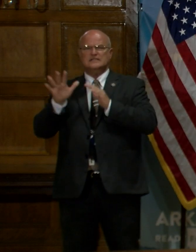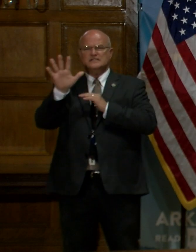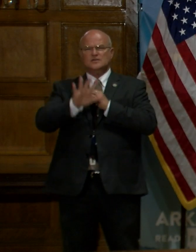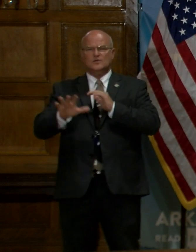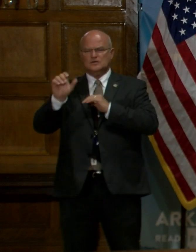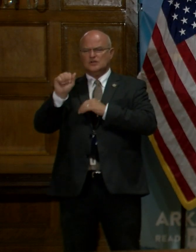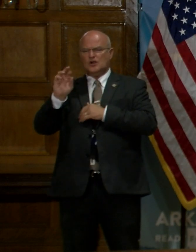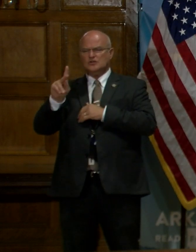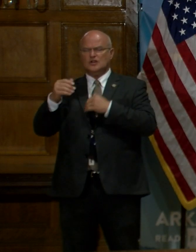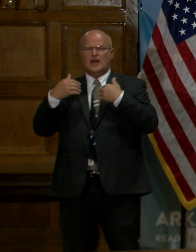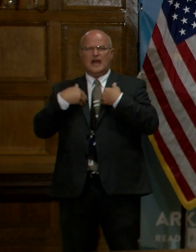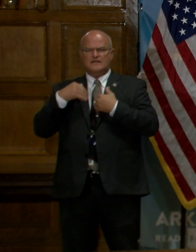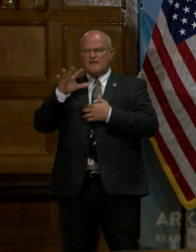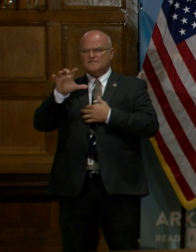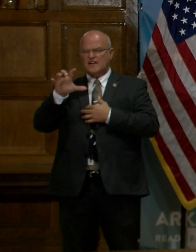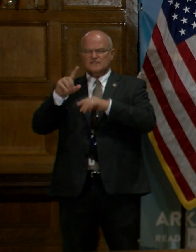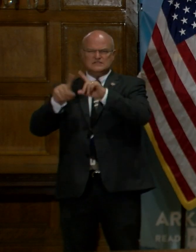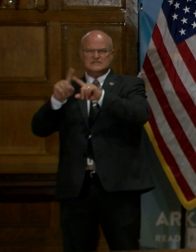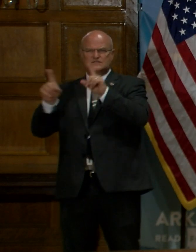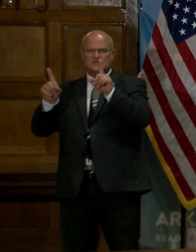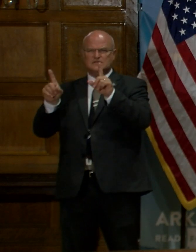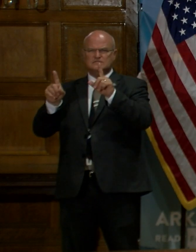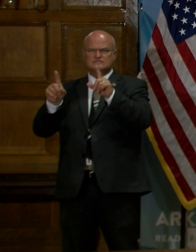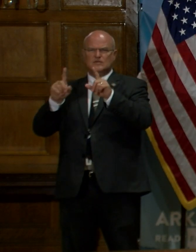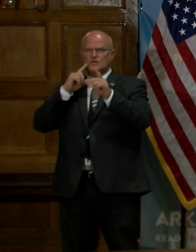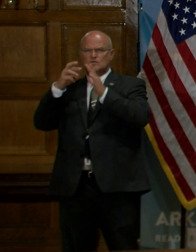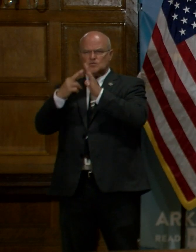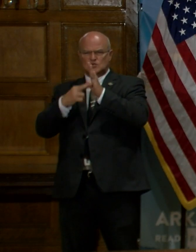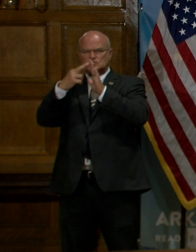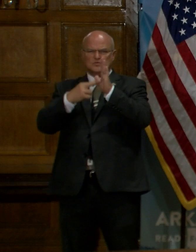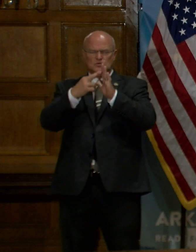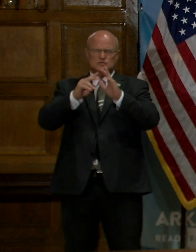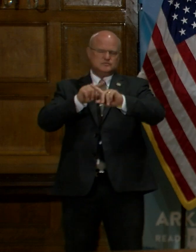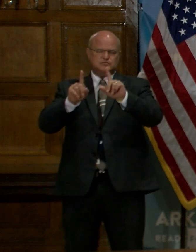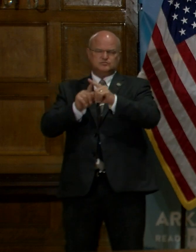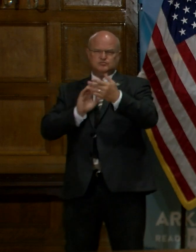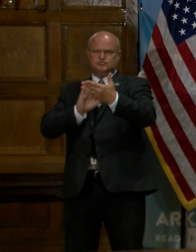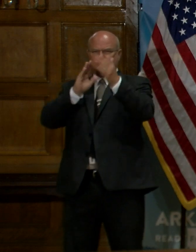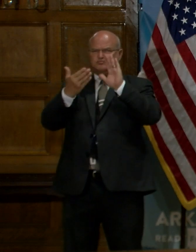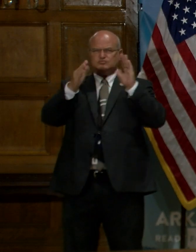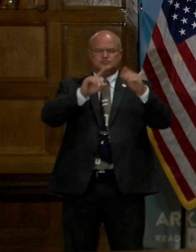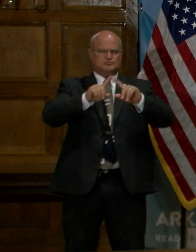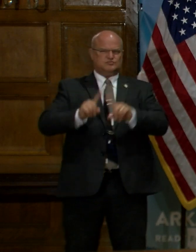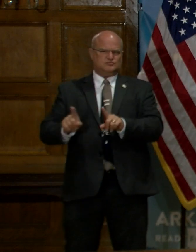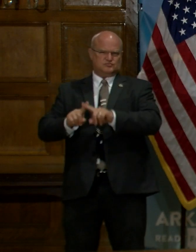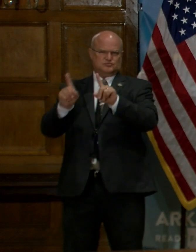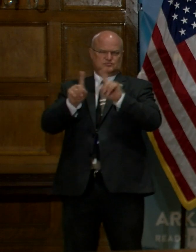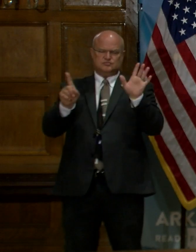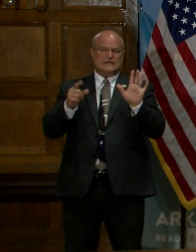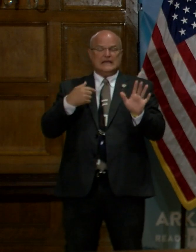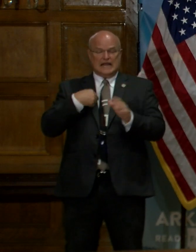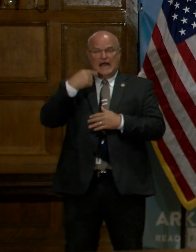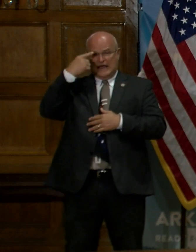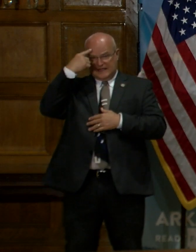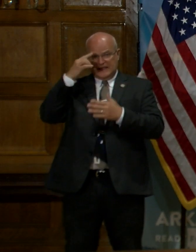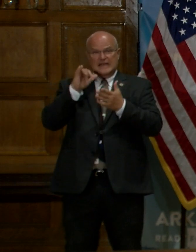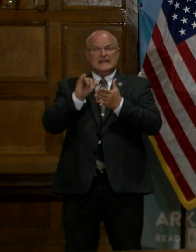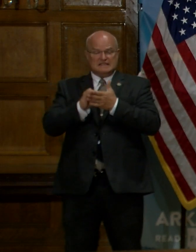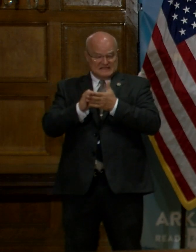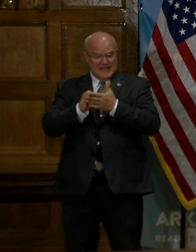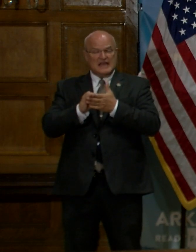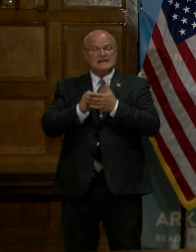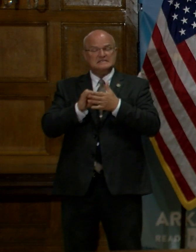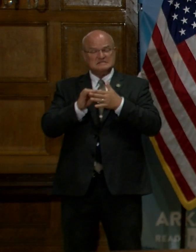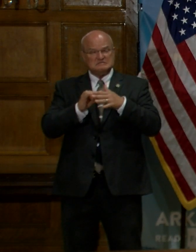across Arkansas having 500 different ordinances and all approaching it in different ways. And I think that's a